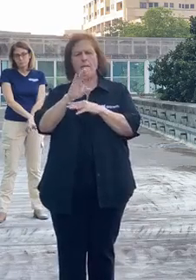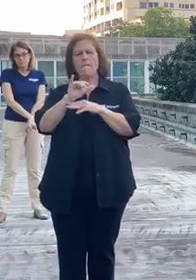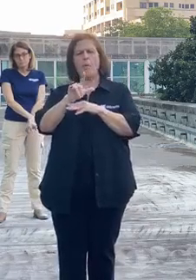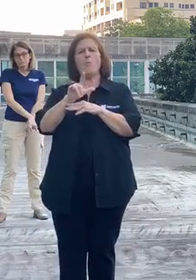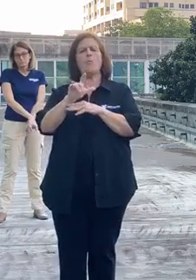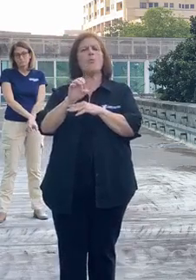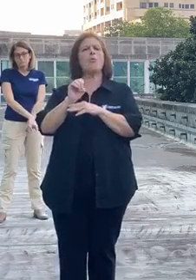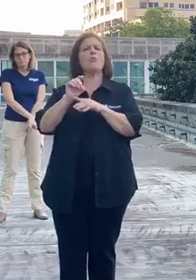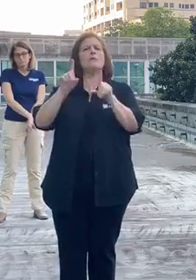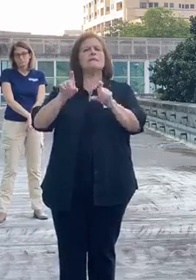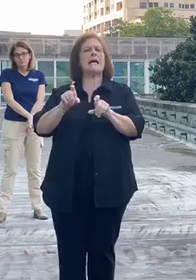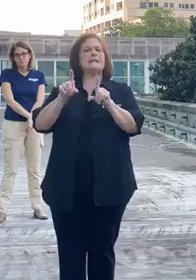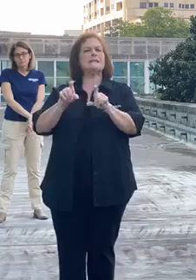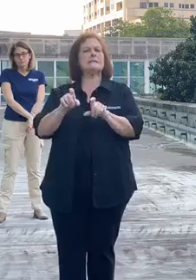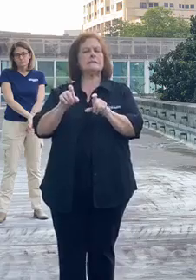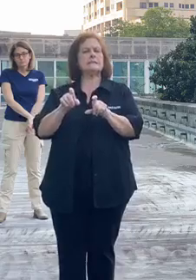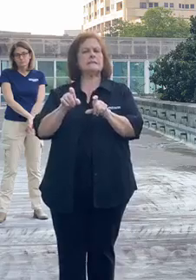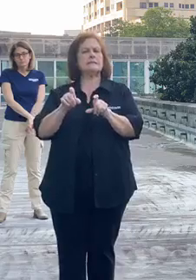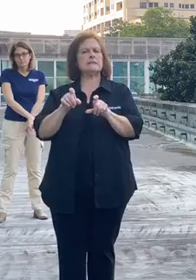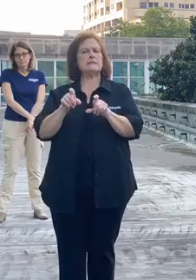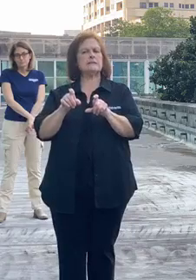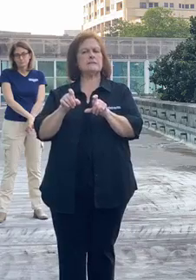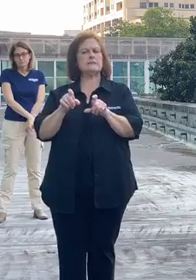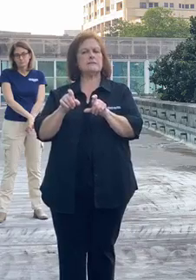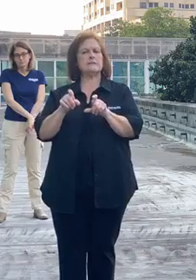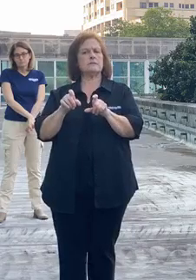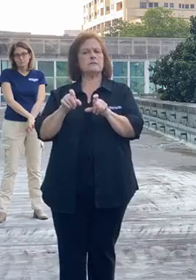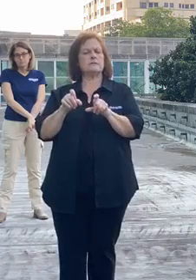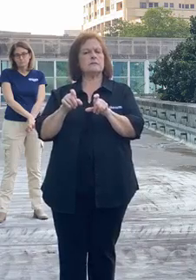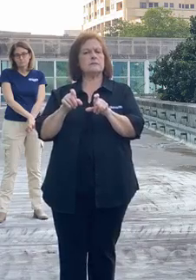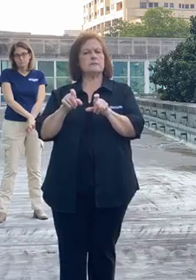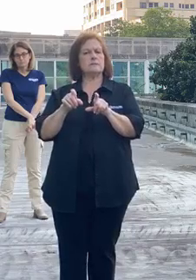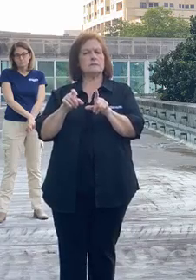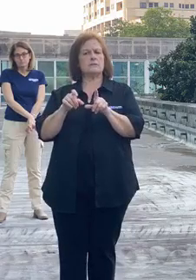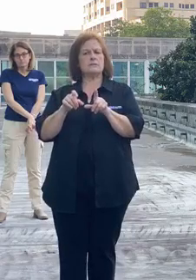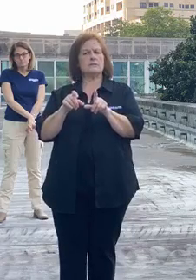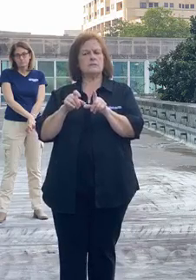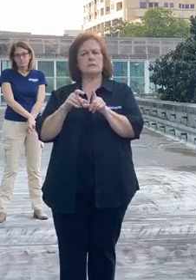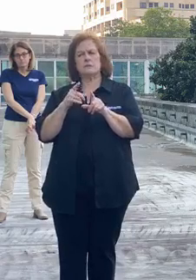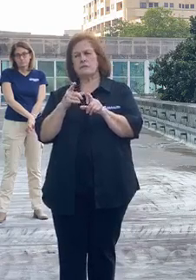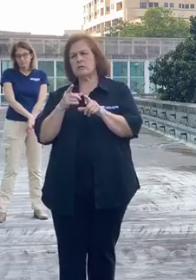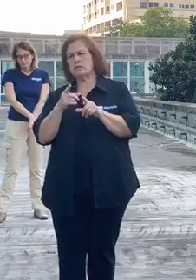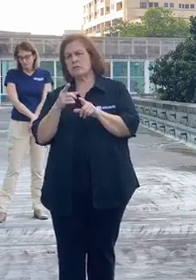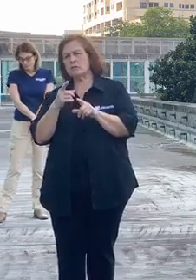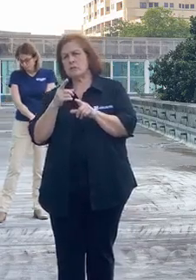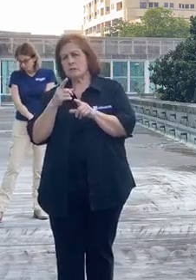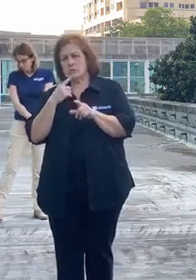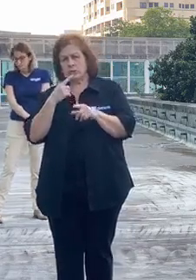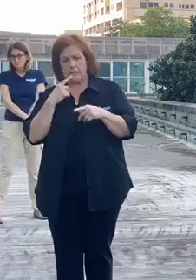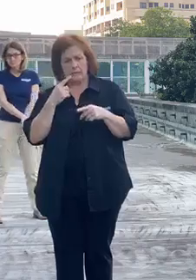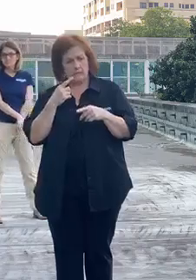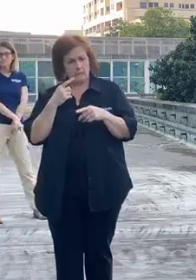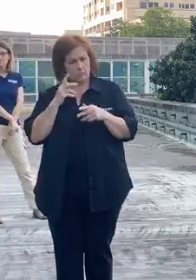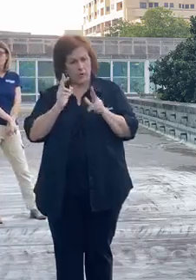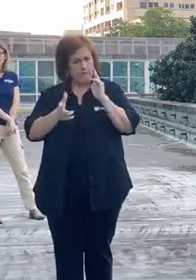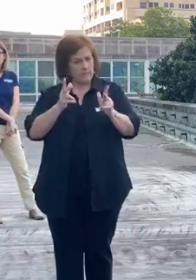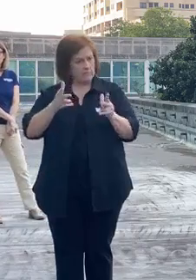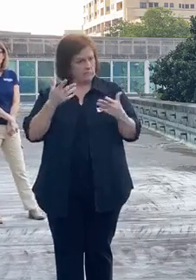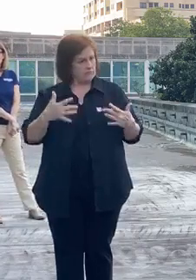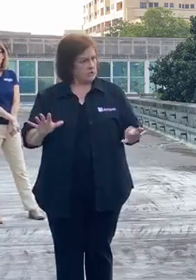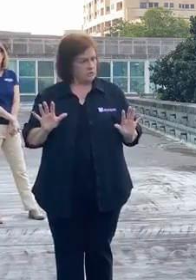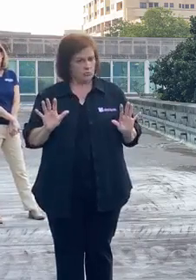work, and was the end of the drive-through testing solely